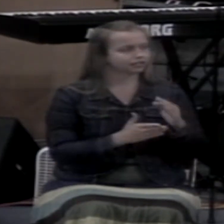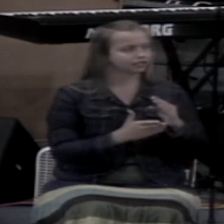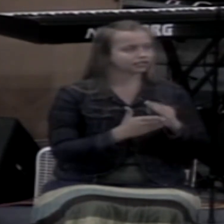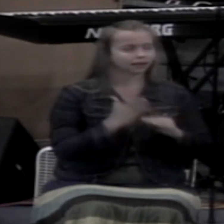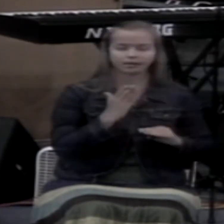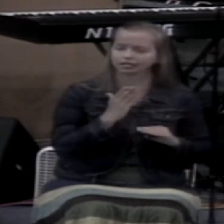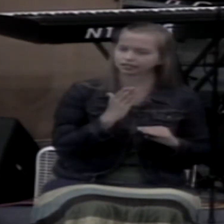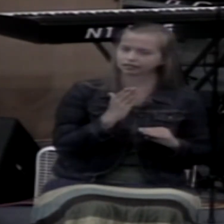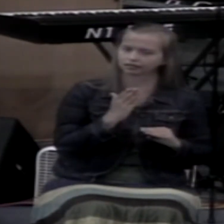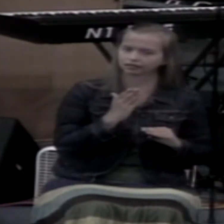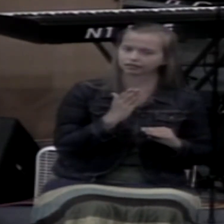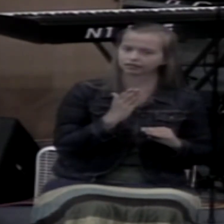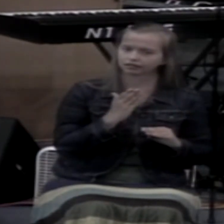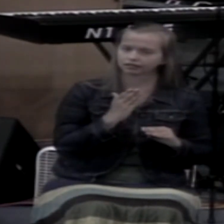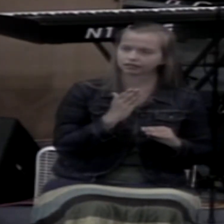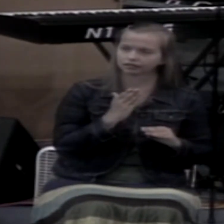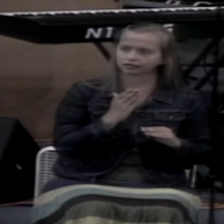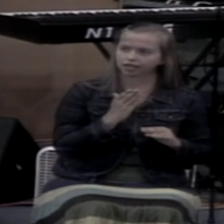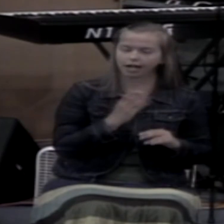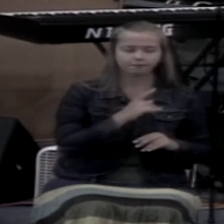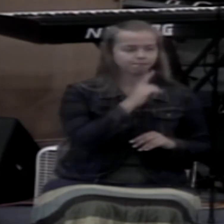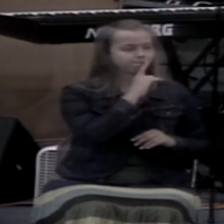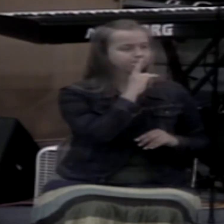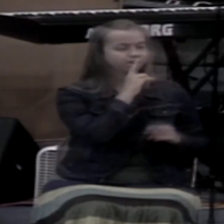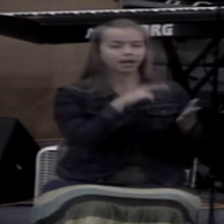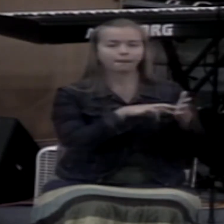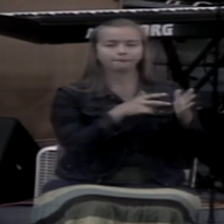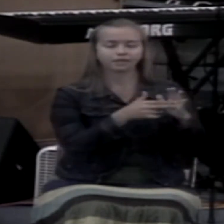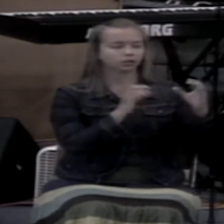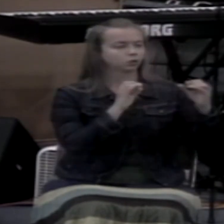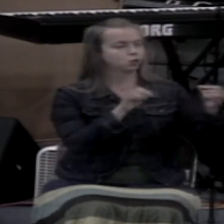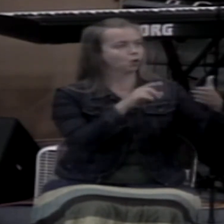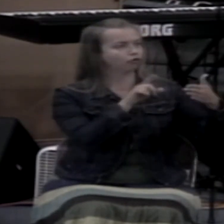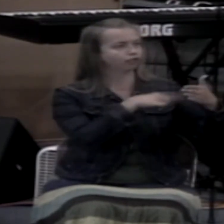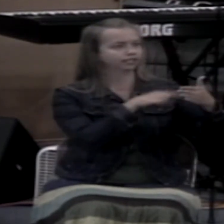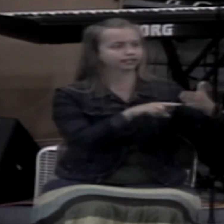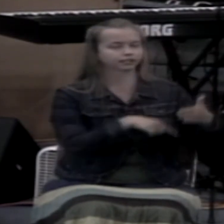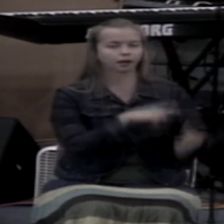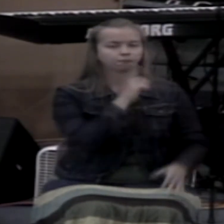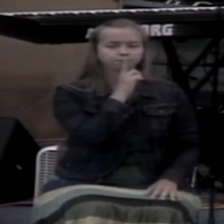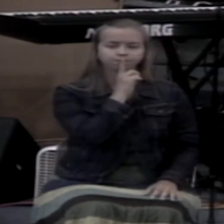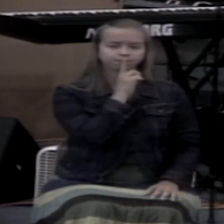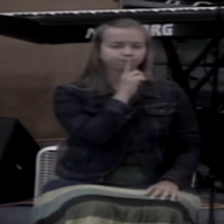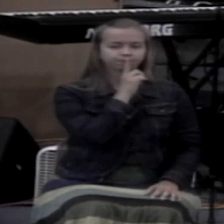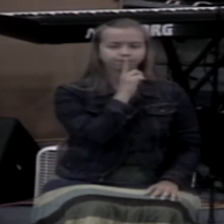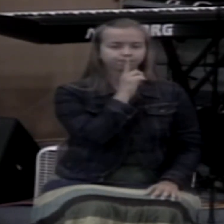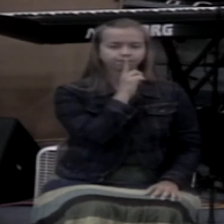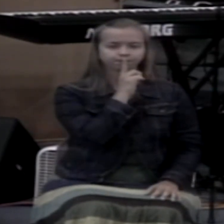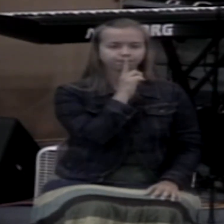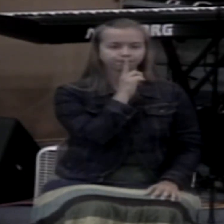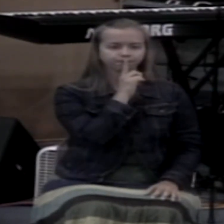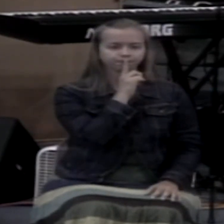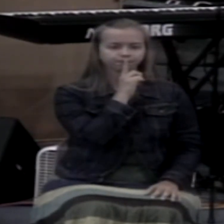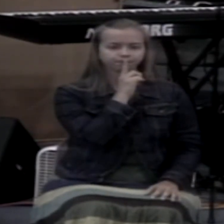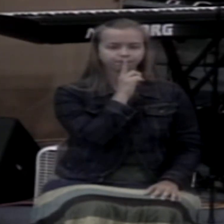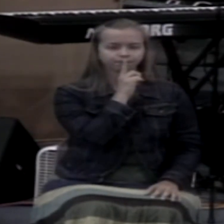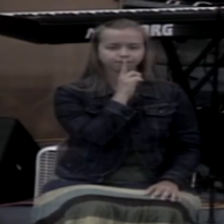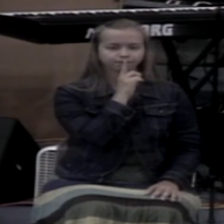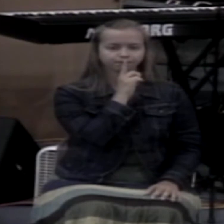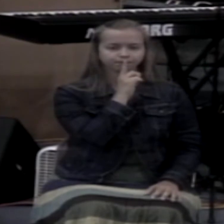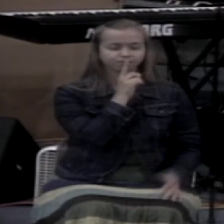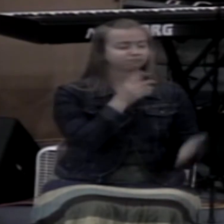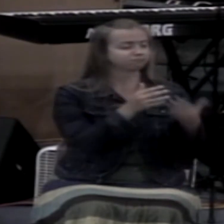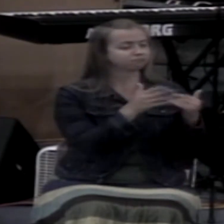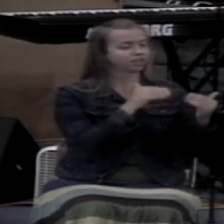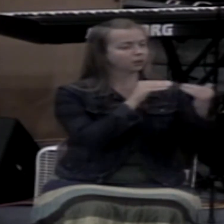But by the same token, he esteems him higher than themselves.